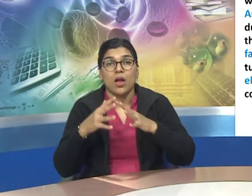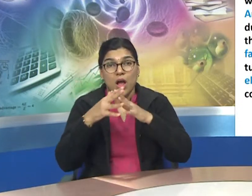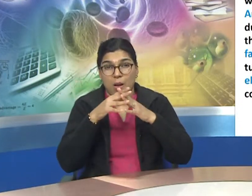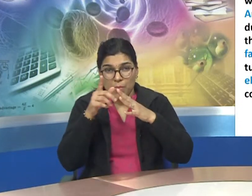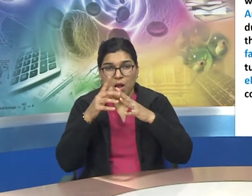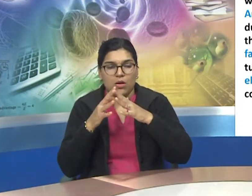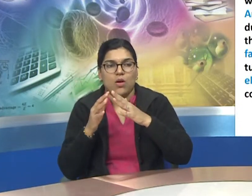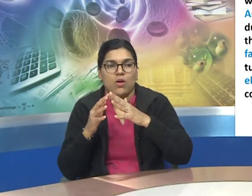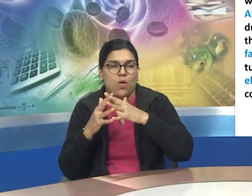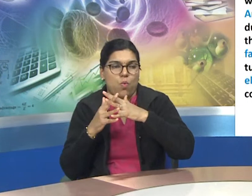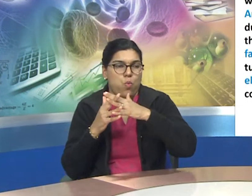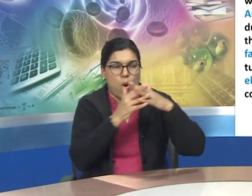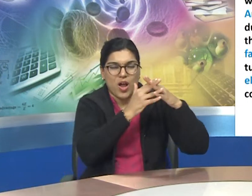In the United States,